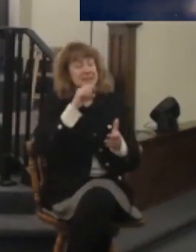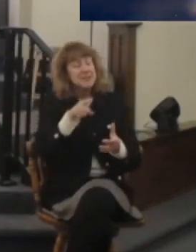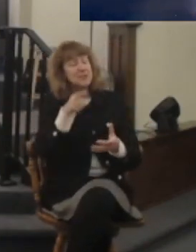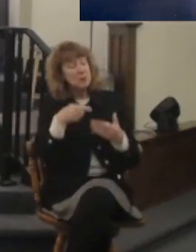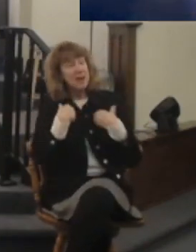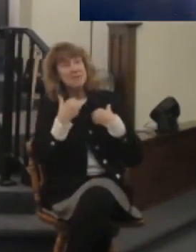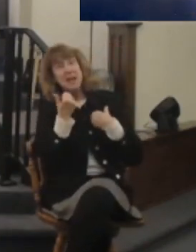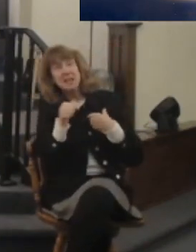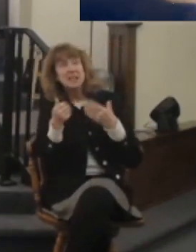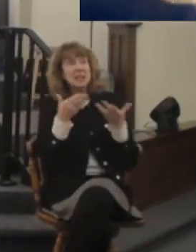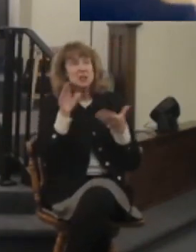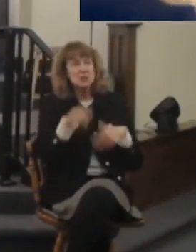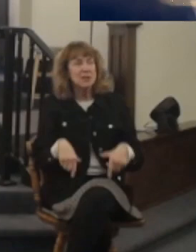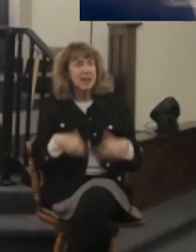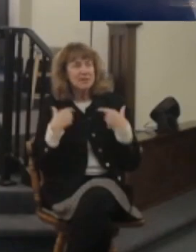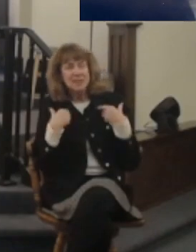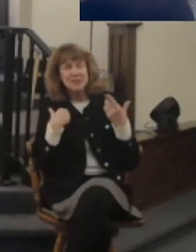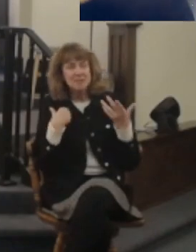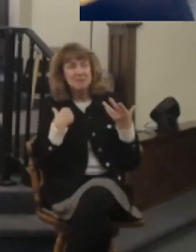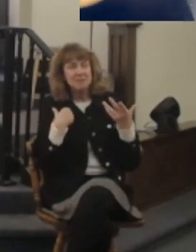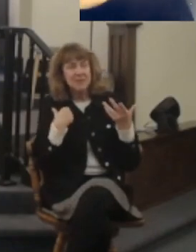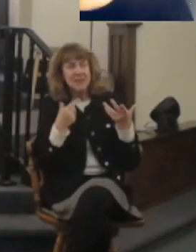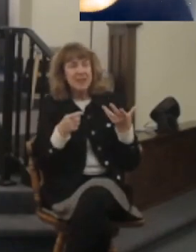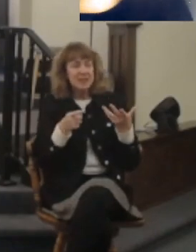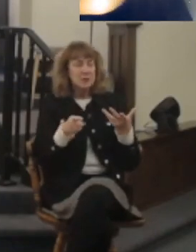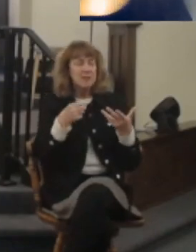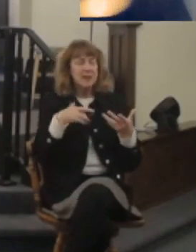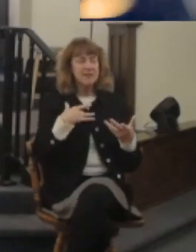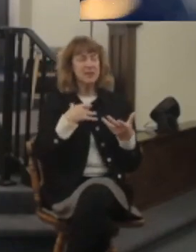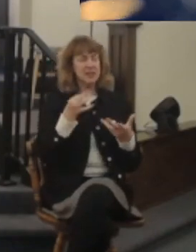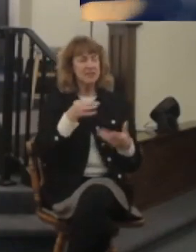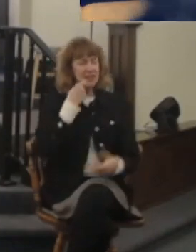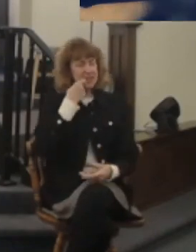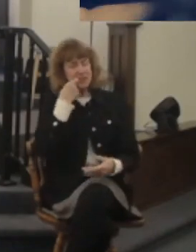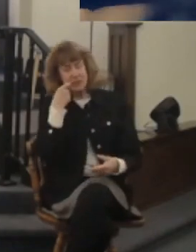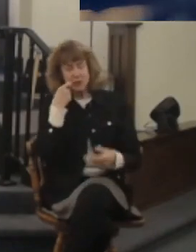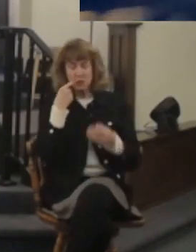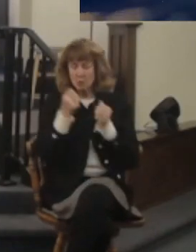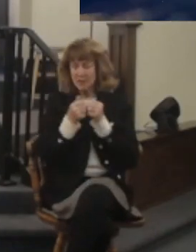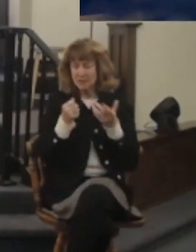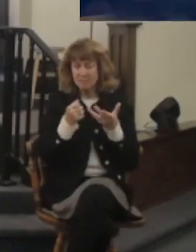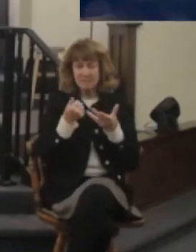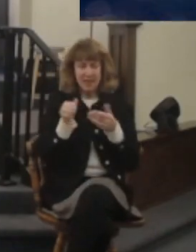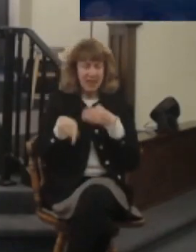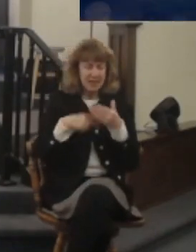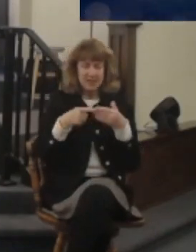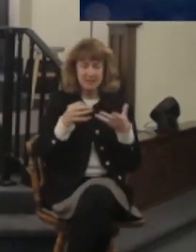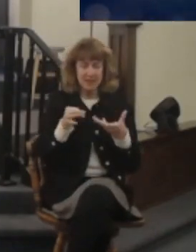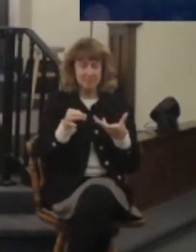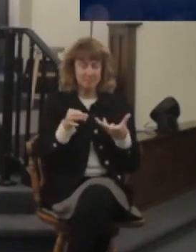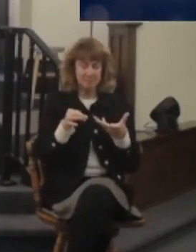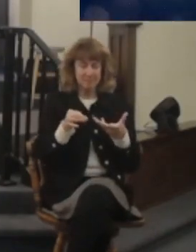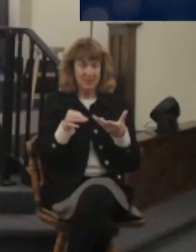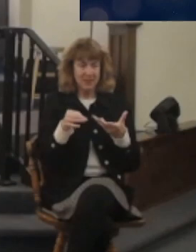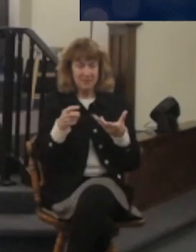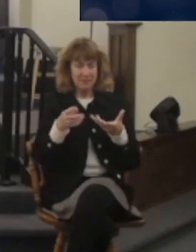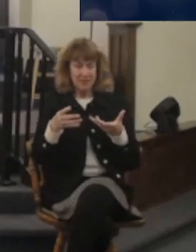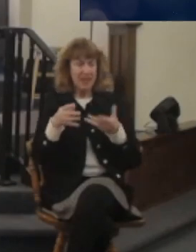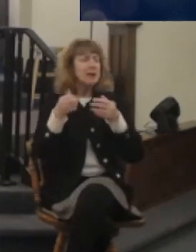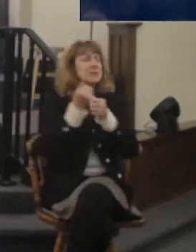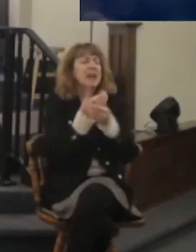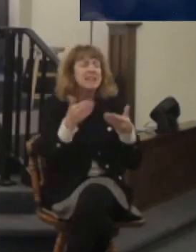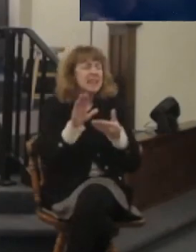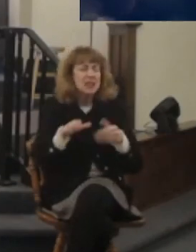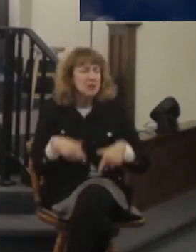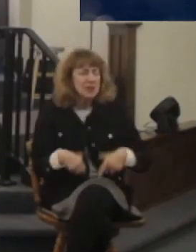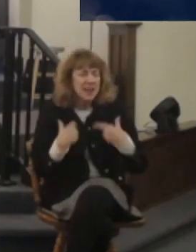be any parts of the disease of addiction and how growing a closer relationship with God and